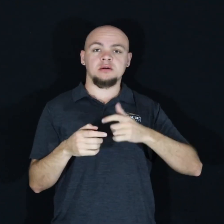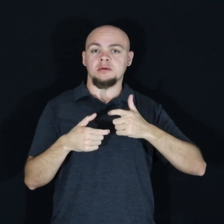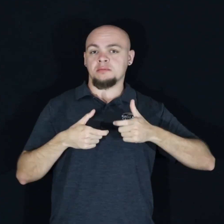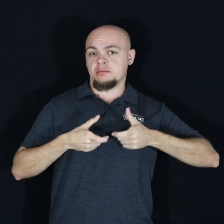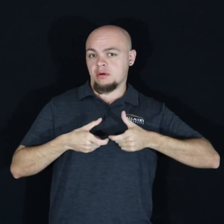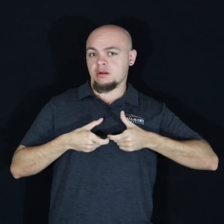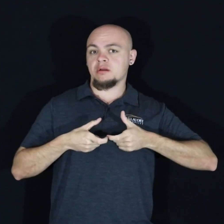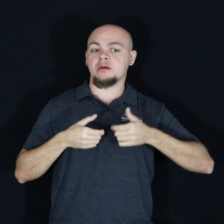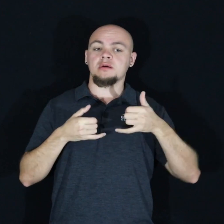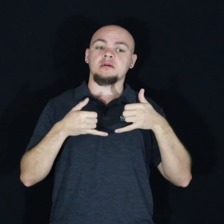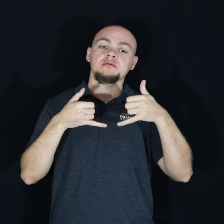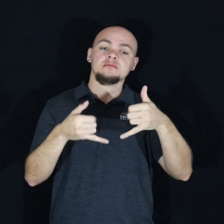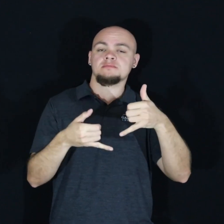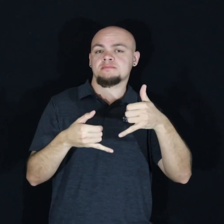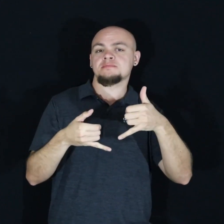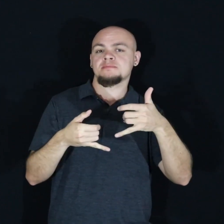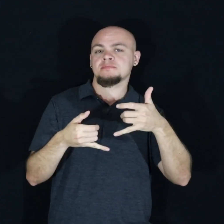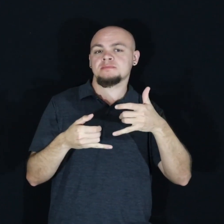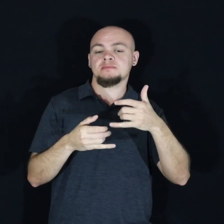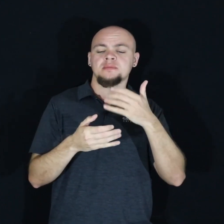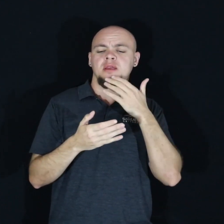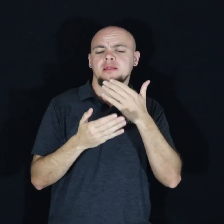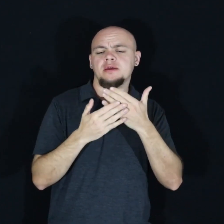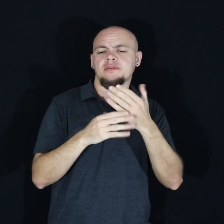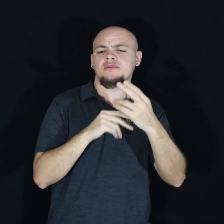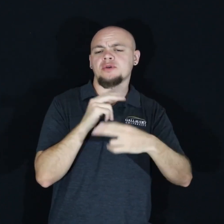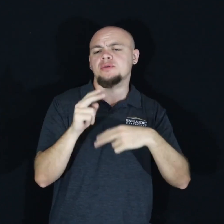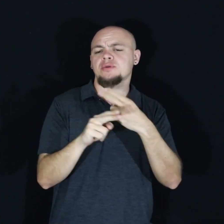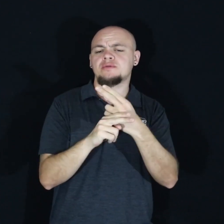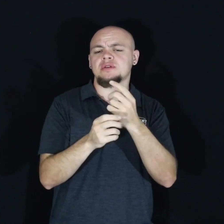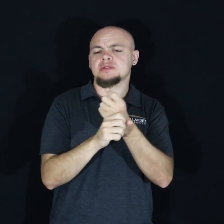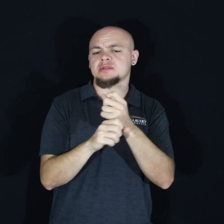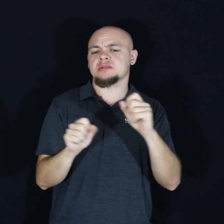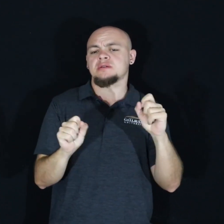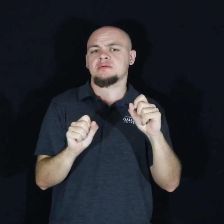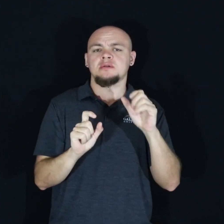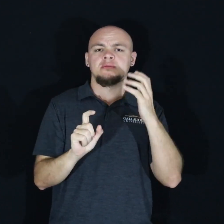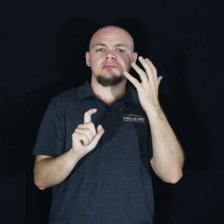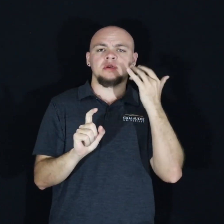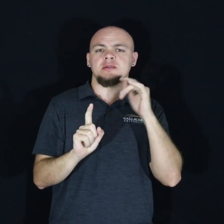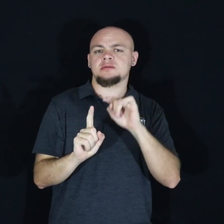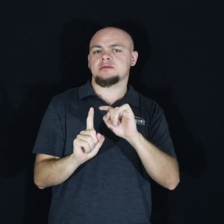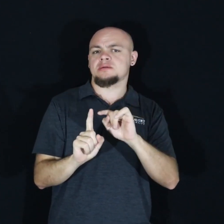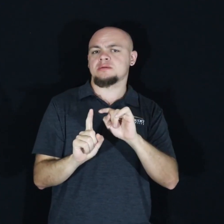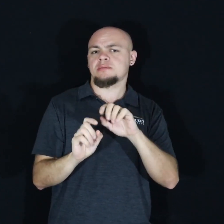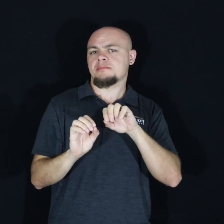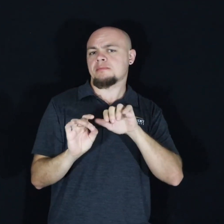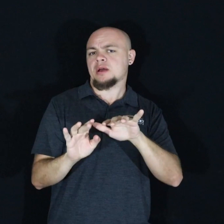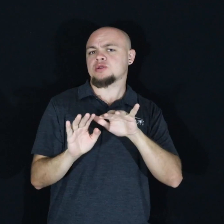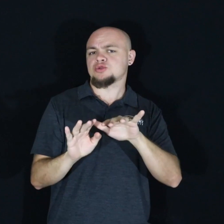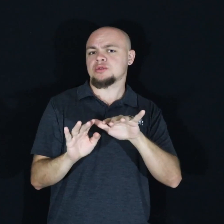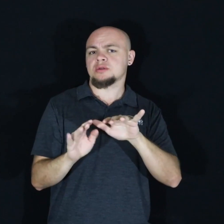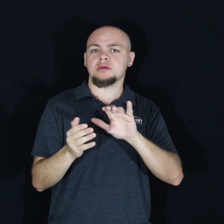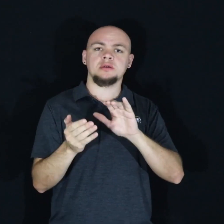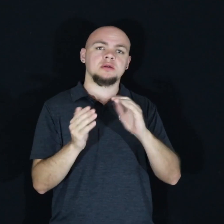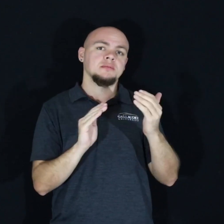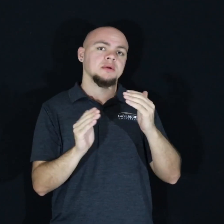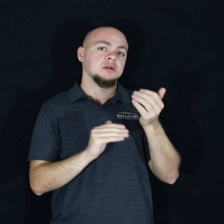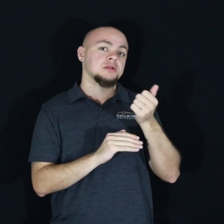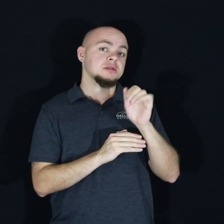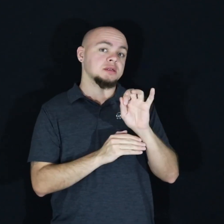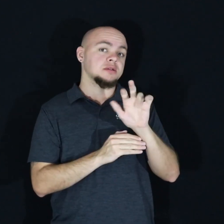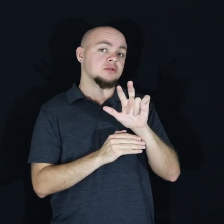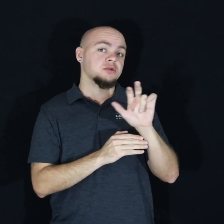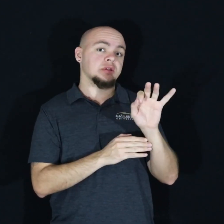wink to thank him for saving the universe, which he does by the magic that he was born with. Compare this to 1939